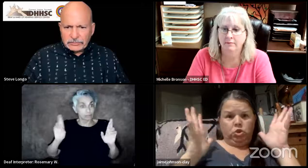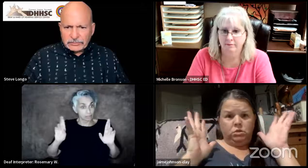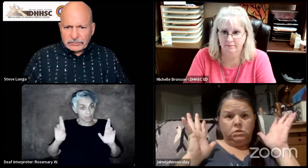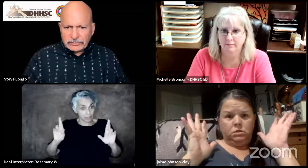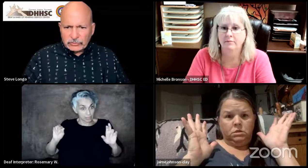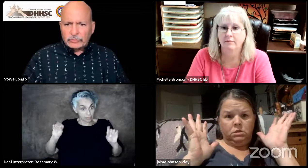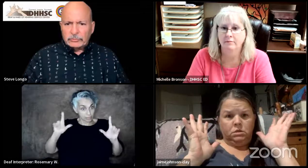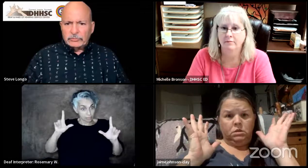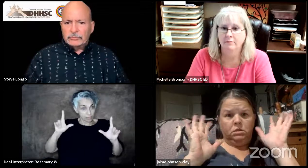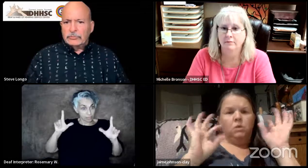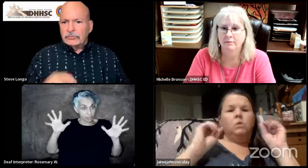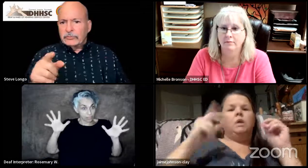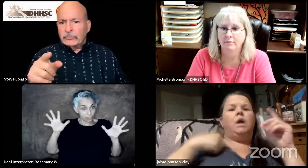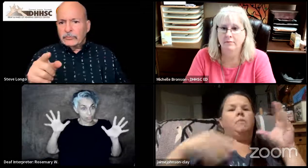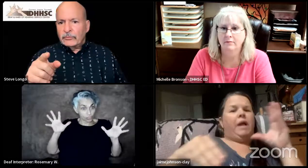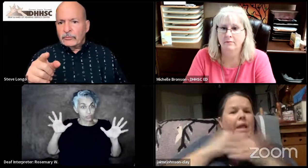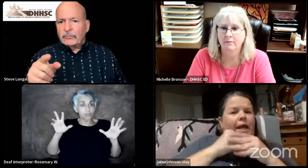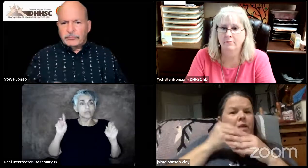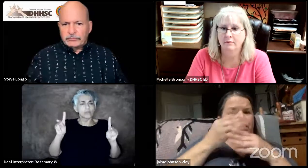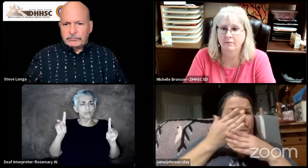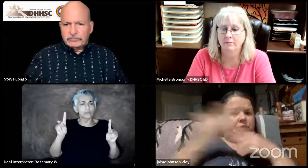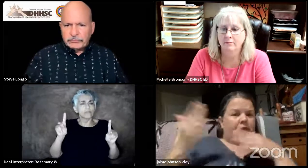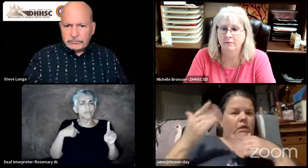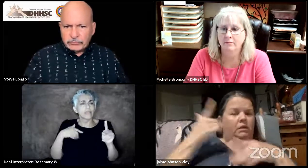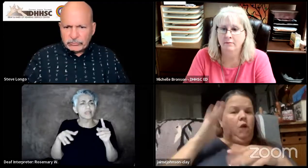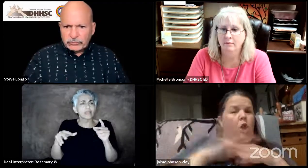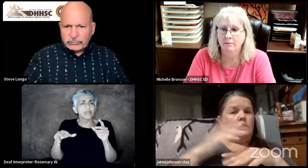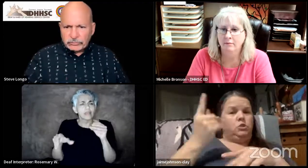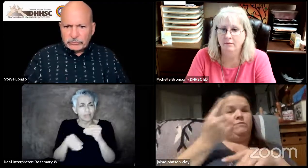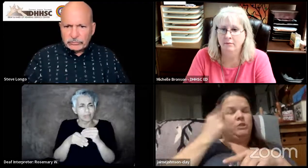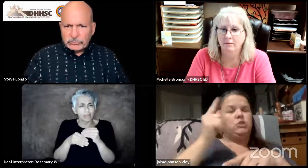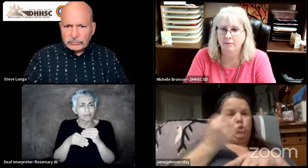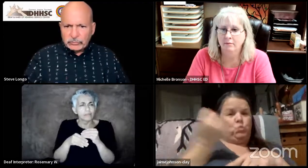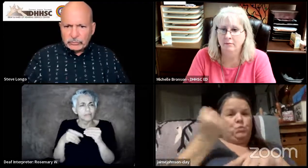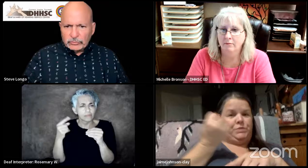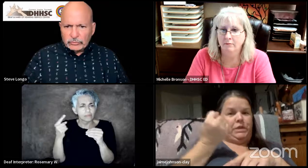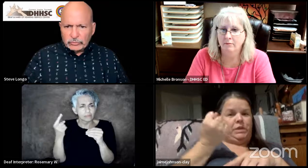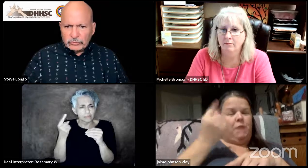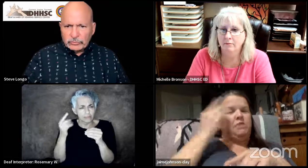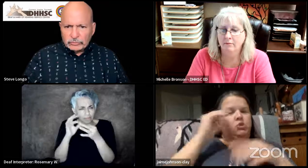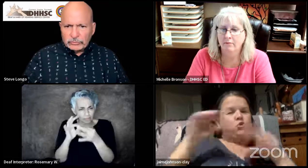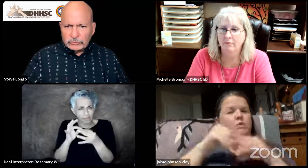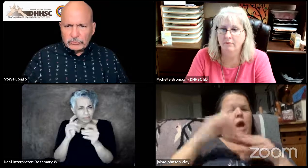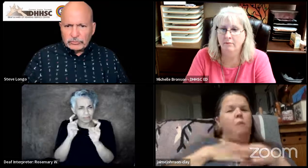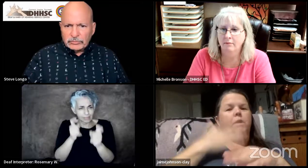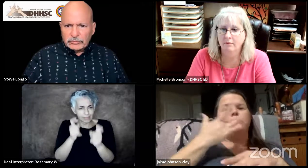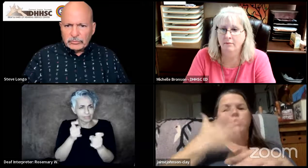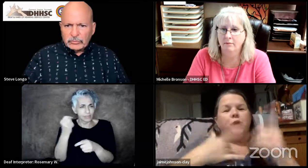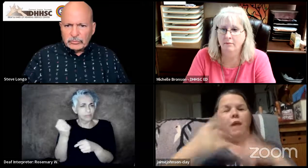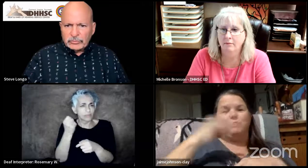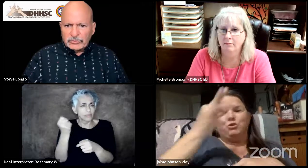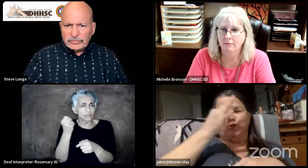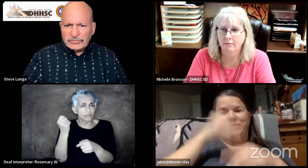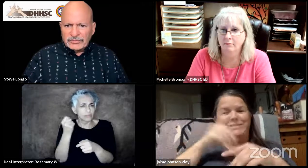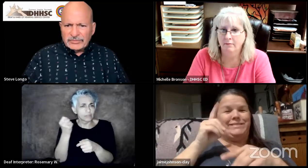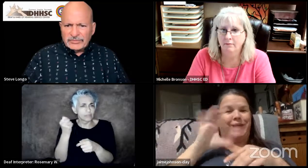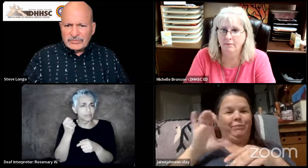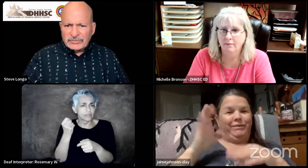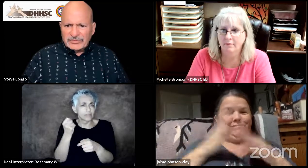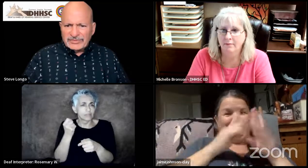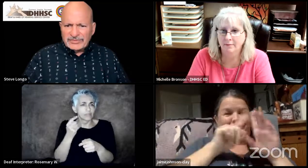You ready? Or Am I spotlighted, right? spotlighted? Okay. I did want to add something in terms of Giving